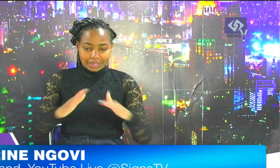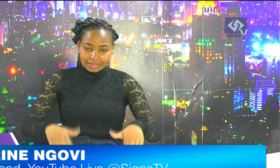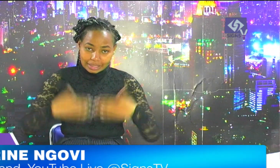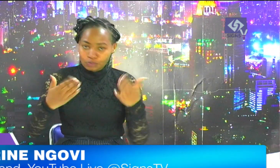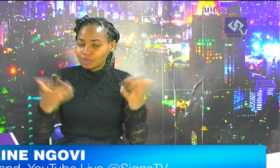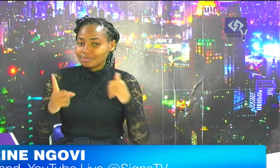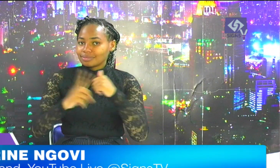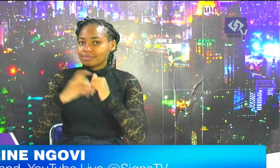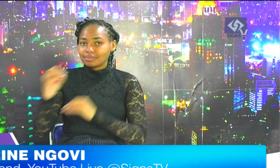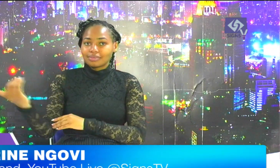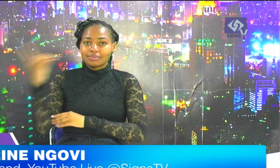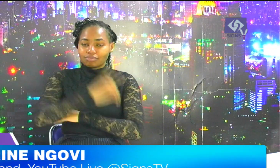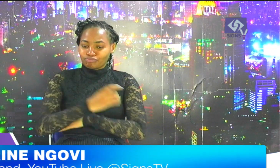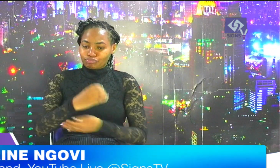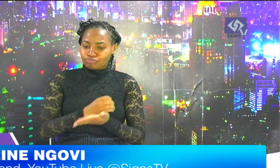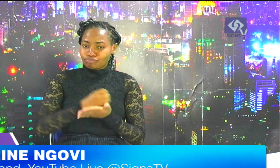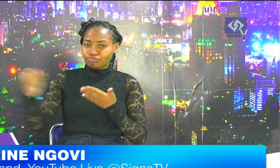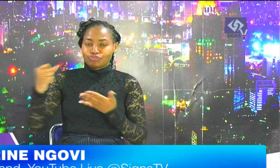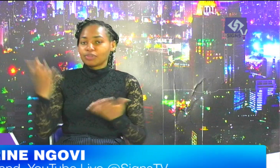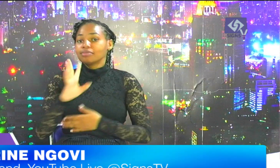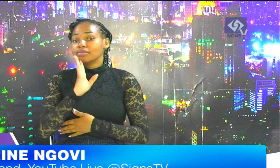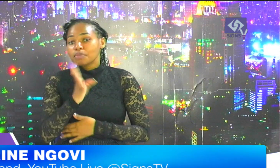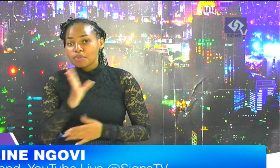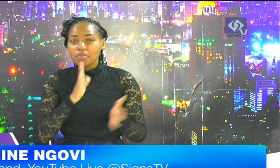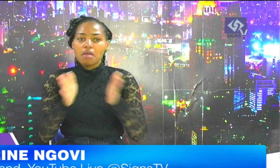hold talks and submit a report